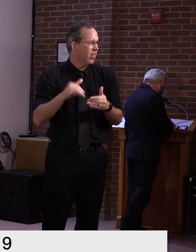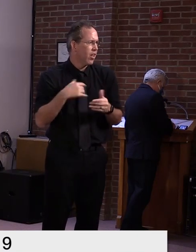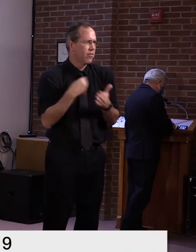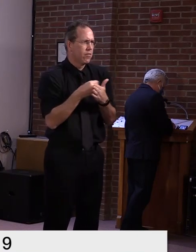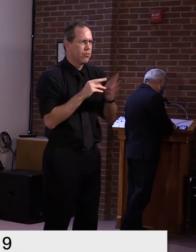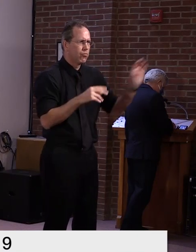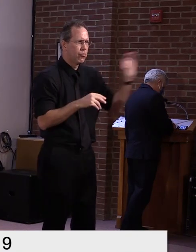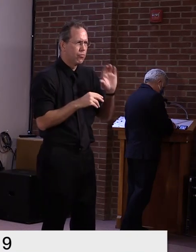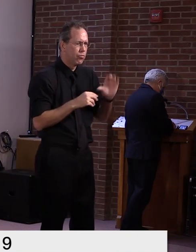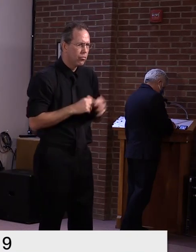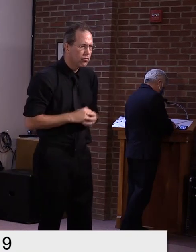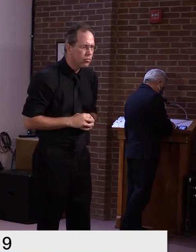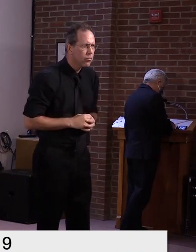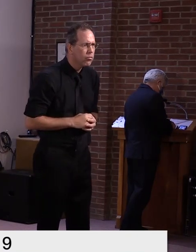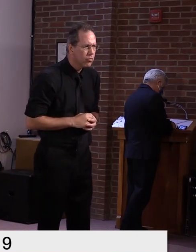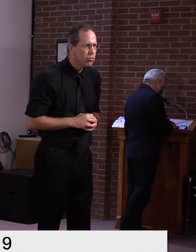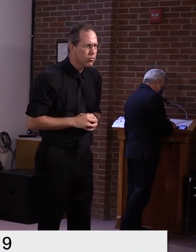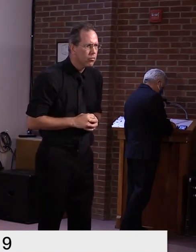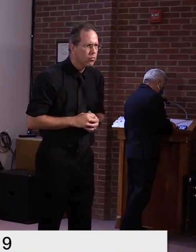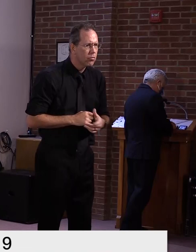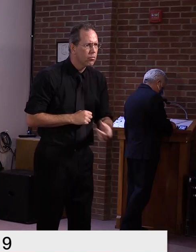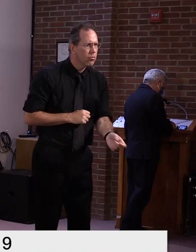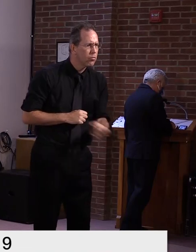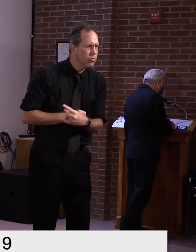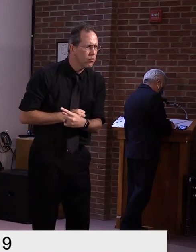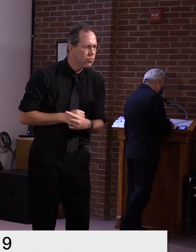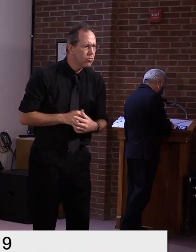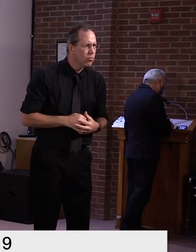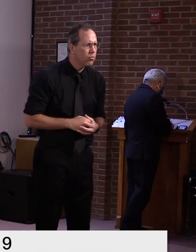guess, their role? We hear a lot about